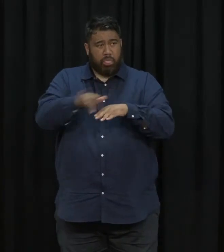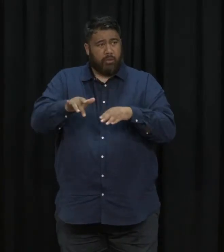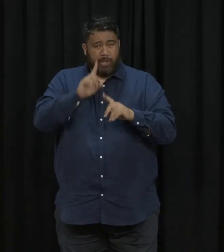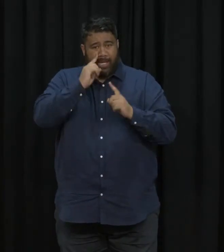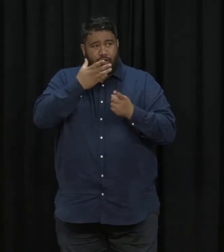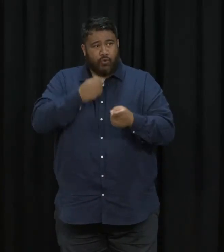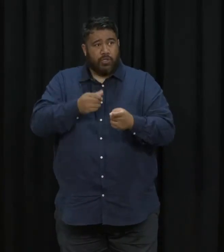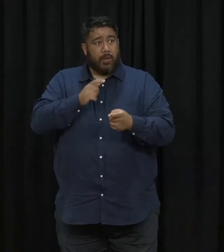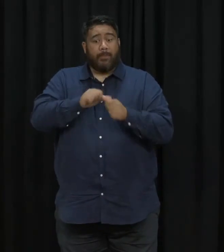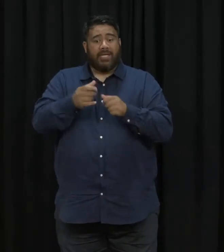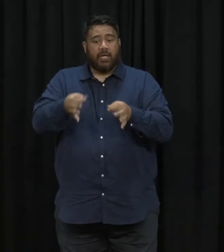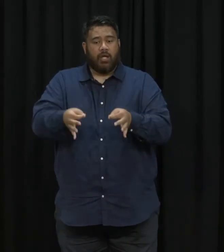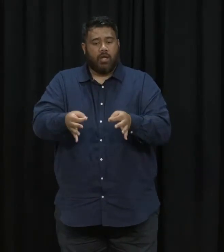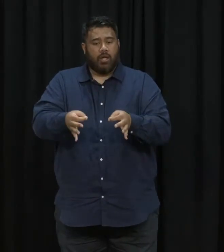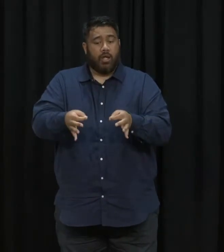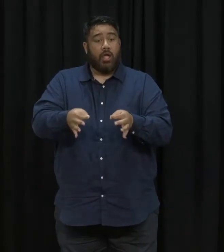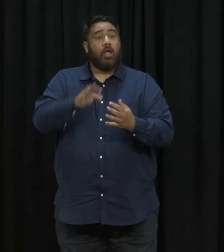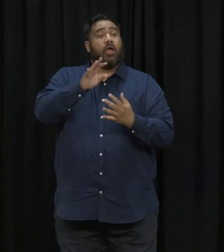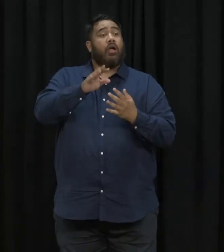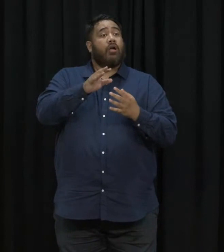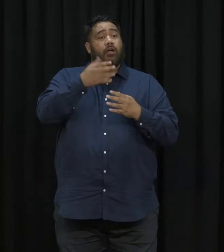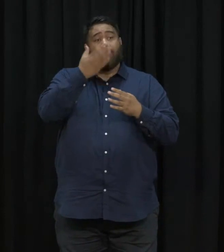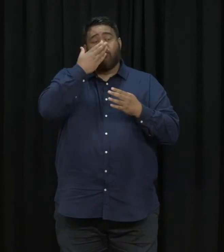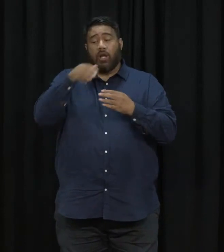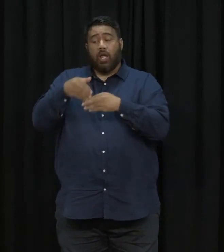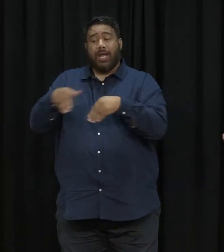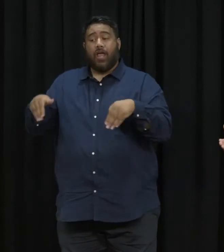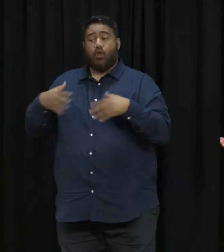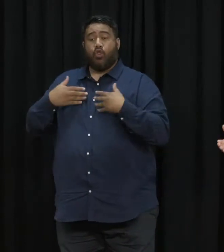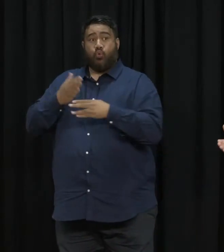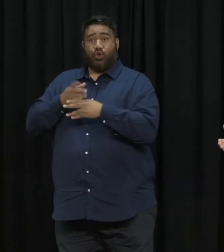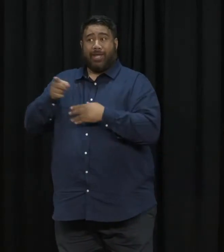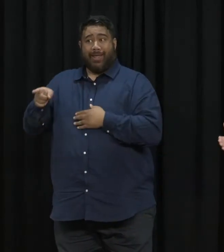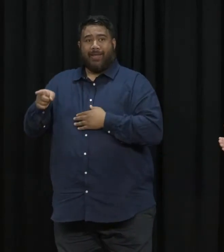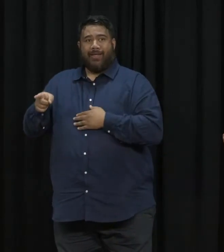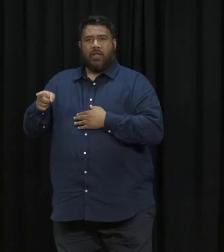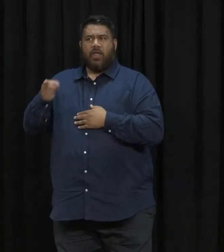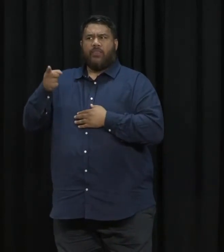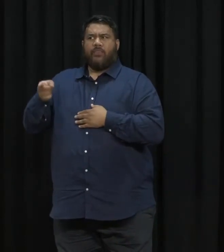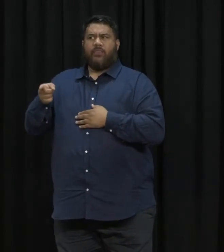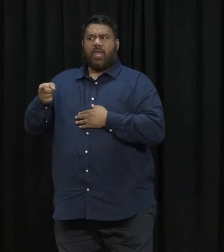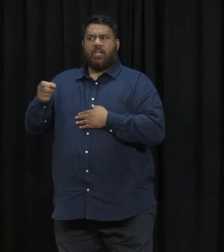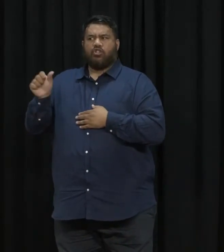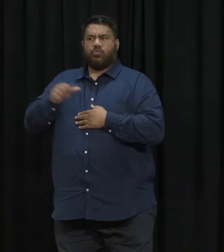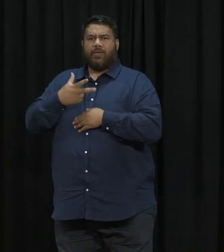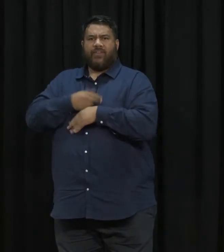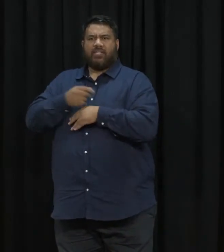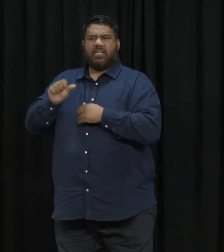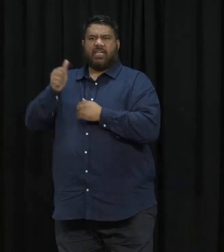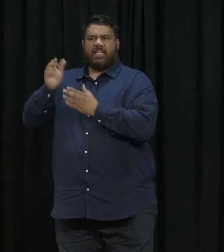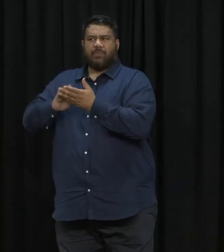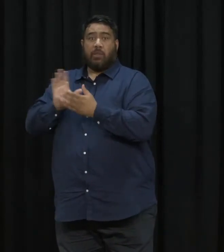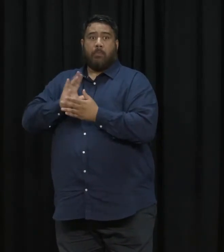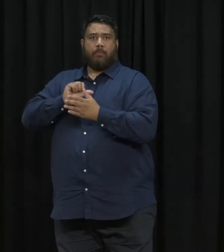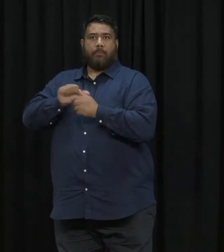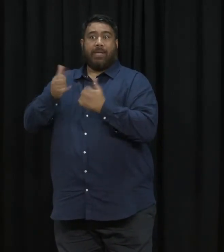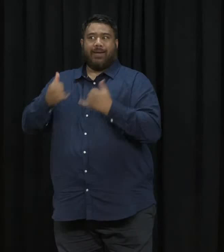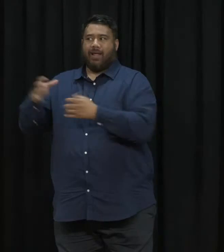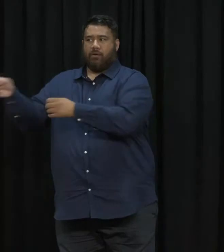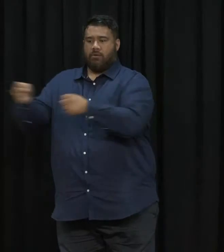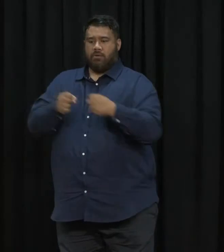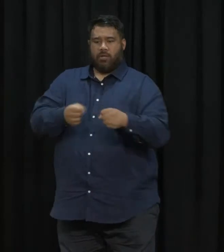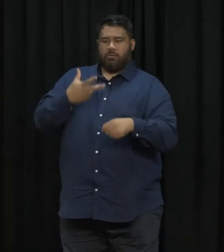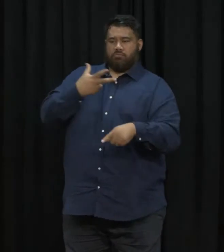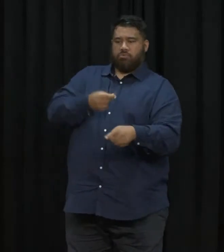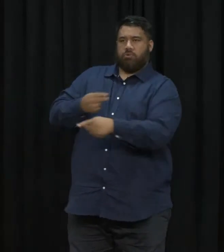for some of those frontline health workers who weren't due to start till later this month and get them started rather than having the